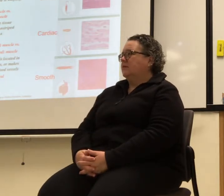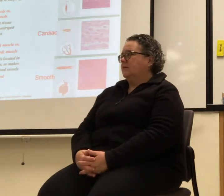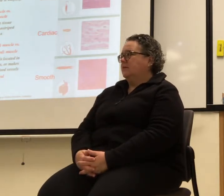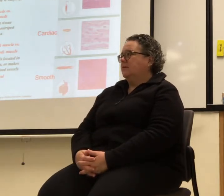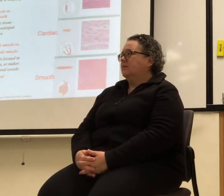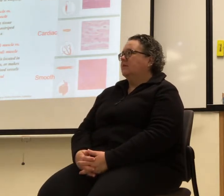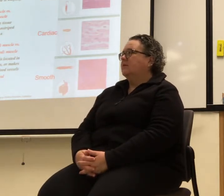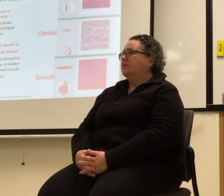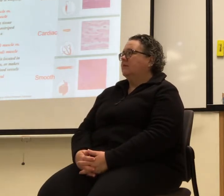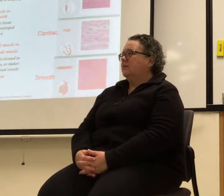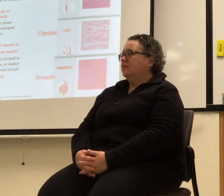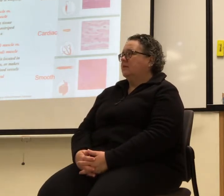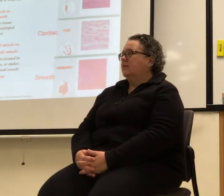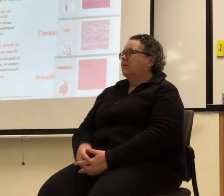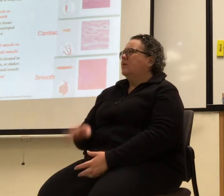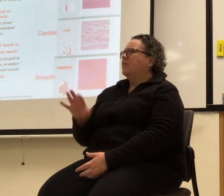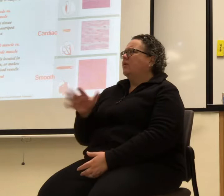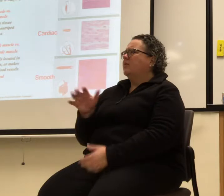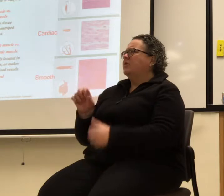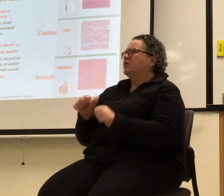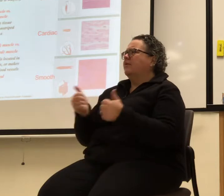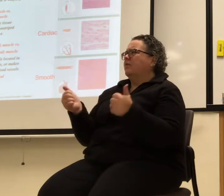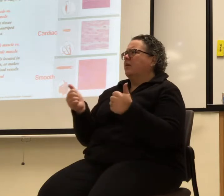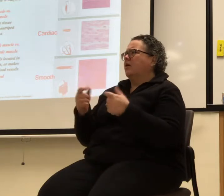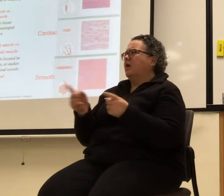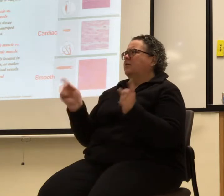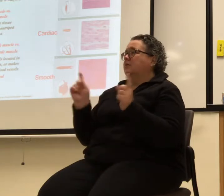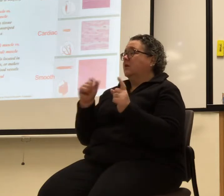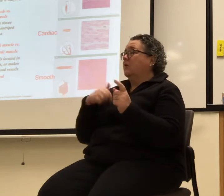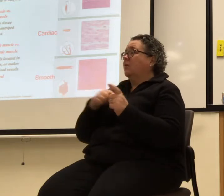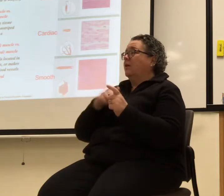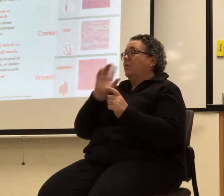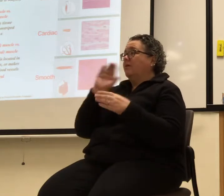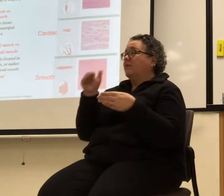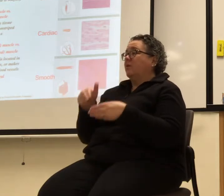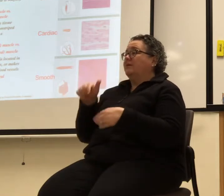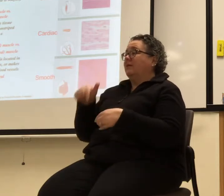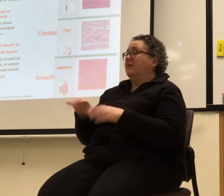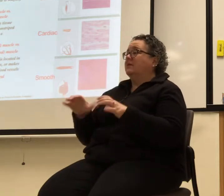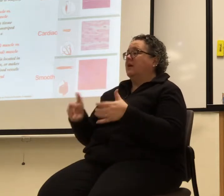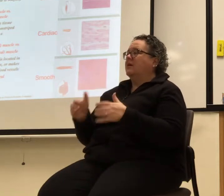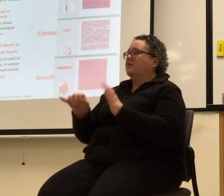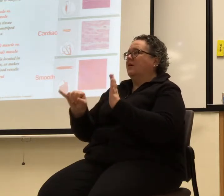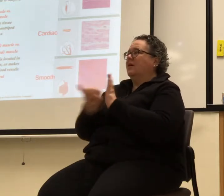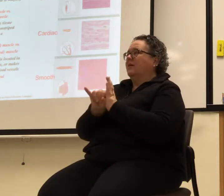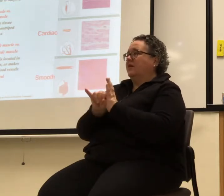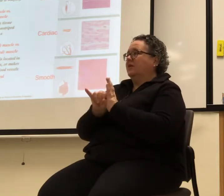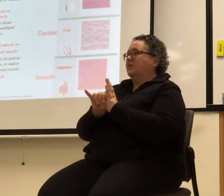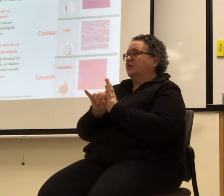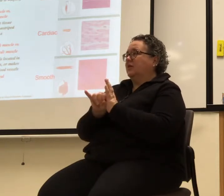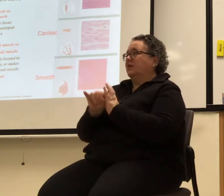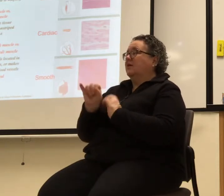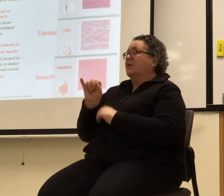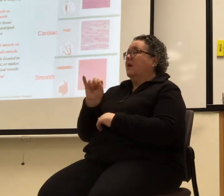And pretty much everywhere else. So we'll focus in this class mostly on the identification of skeletal